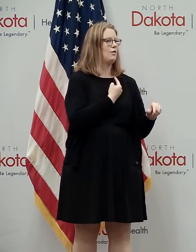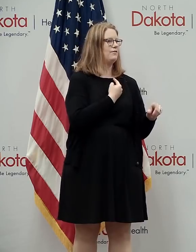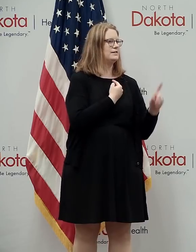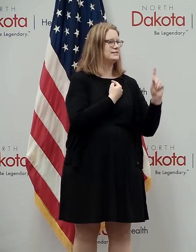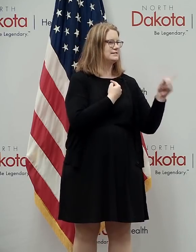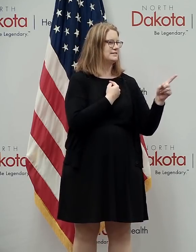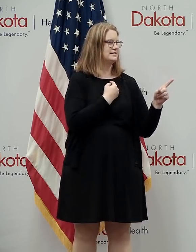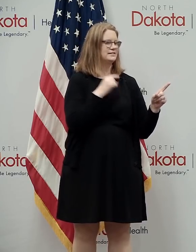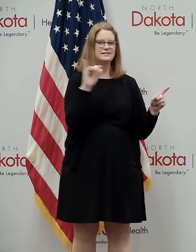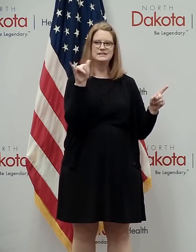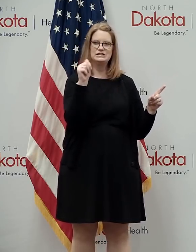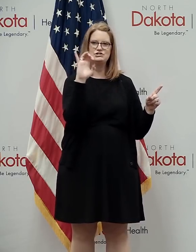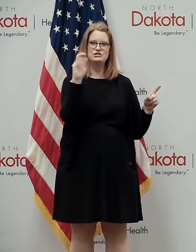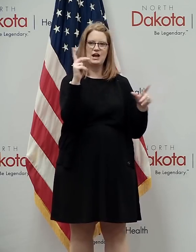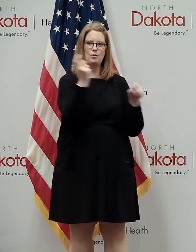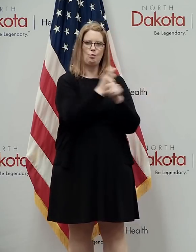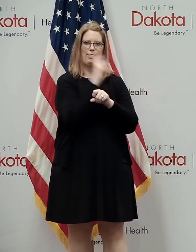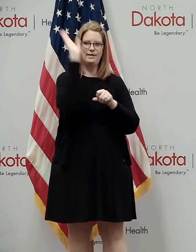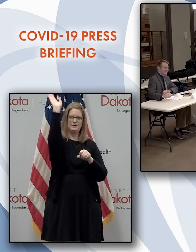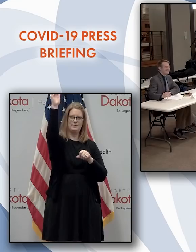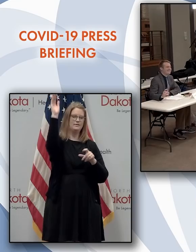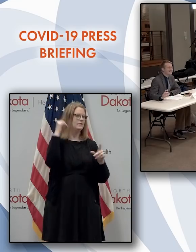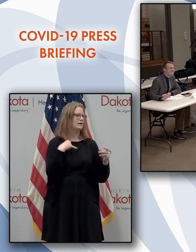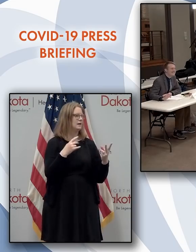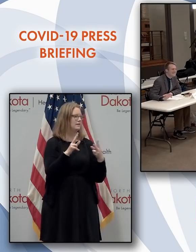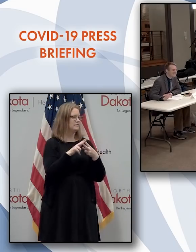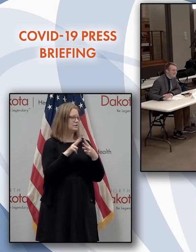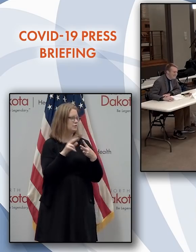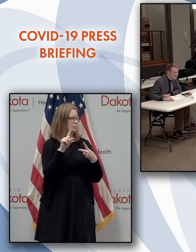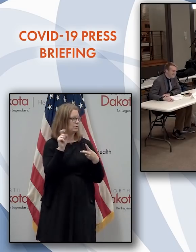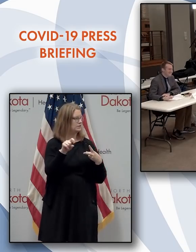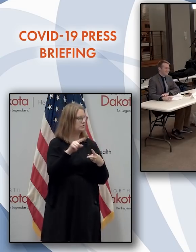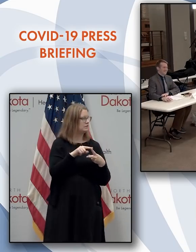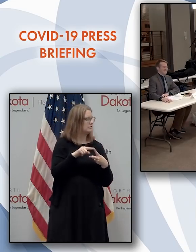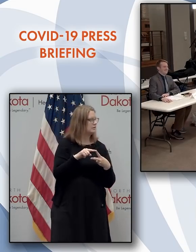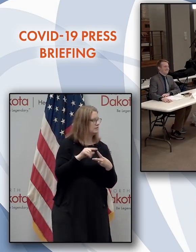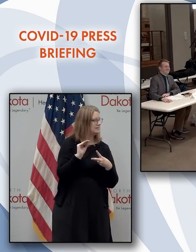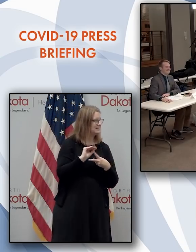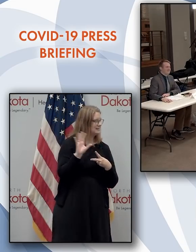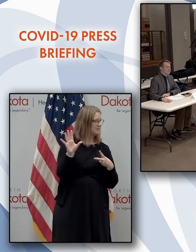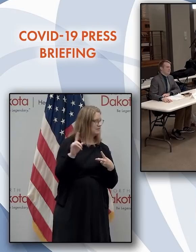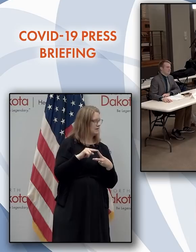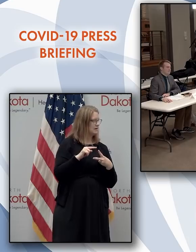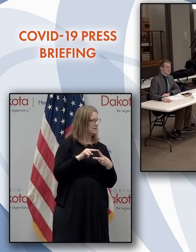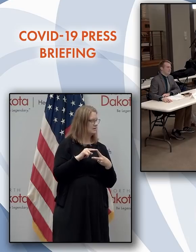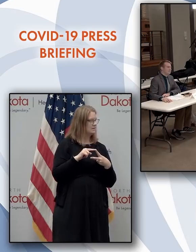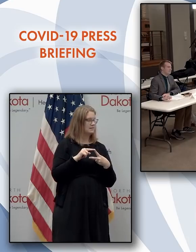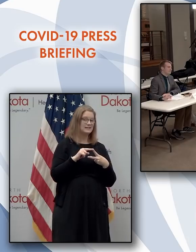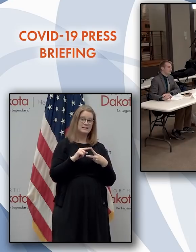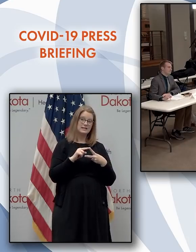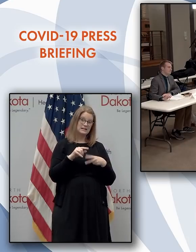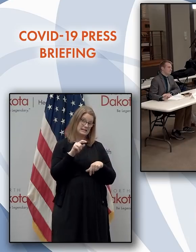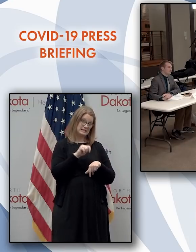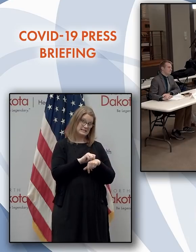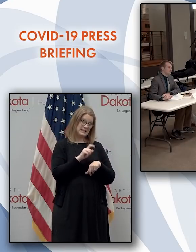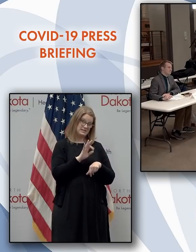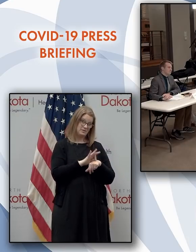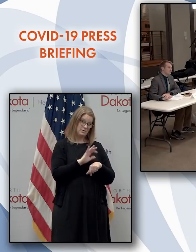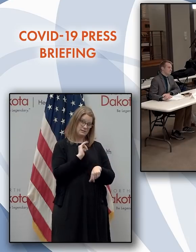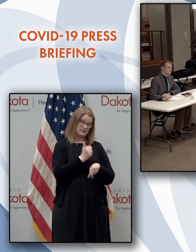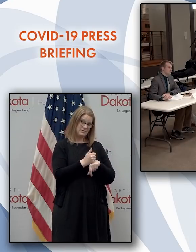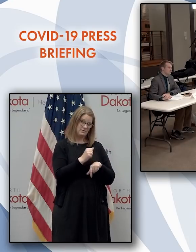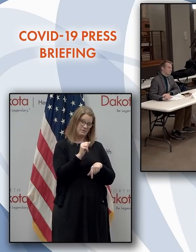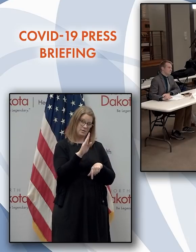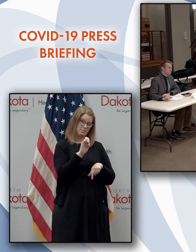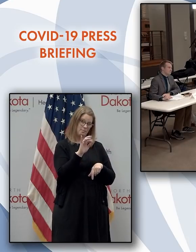won the tip-off. Okay. I have two questions, Governor. One, to clarify, is there a task force that will be established for